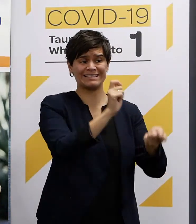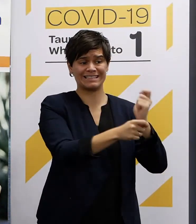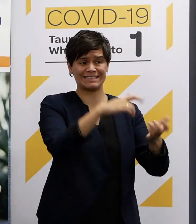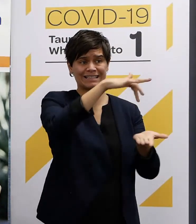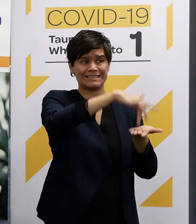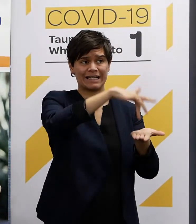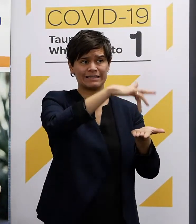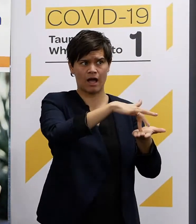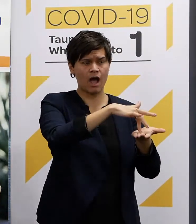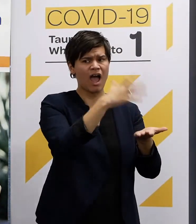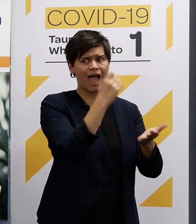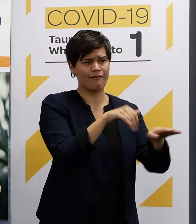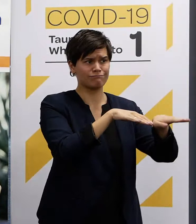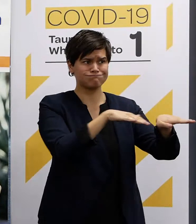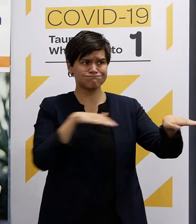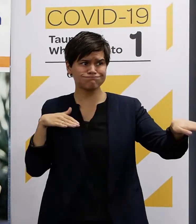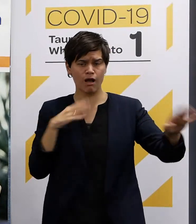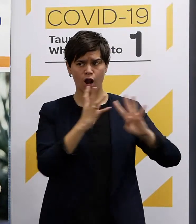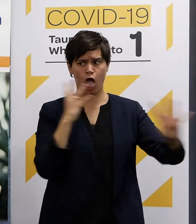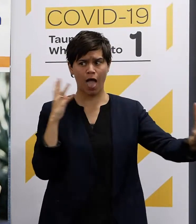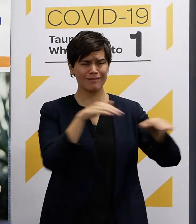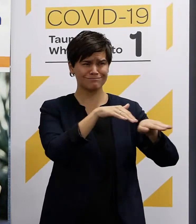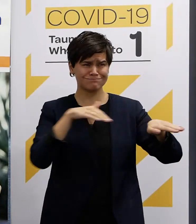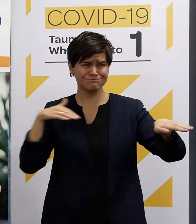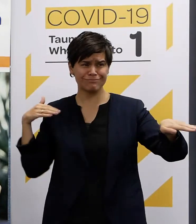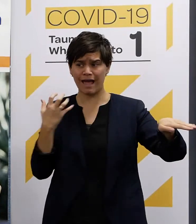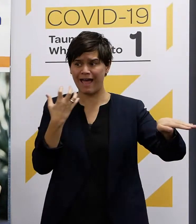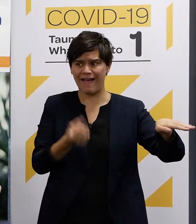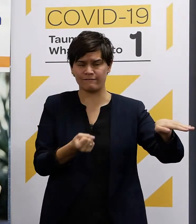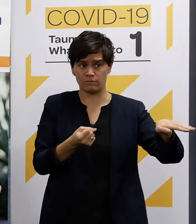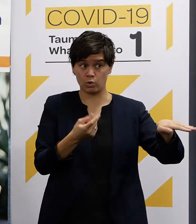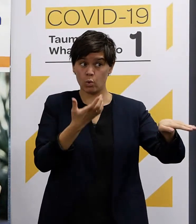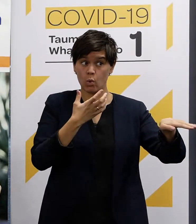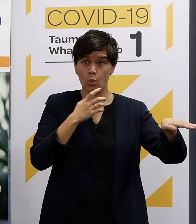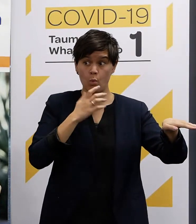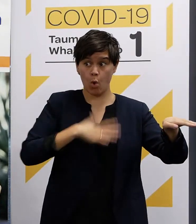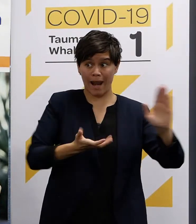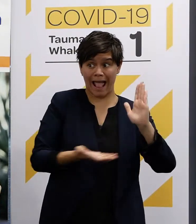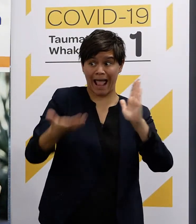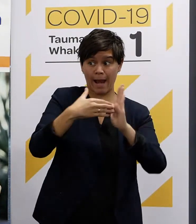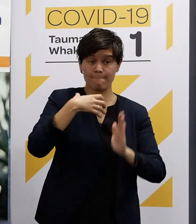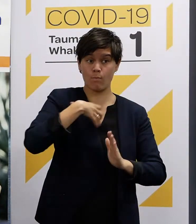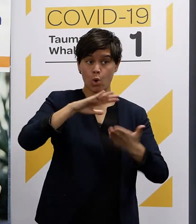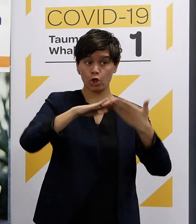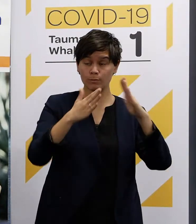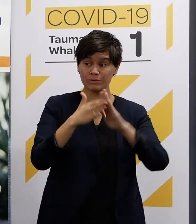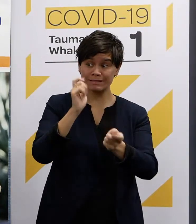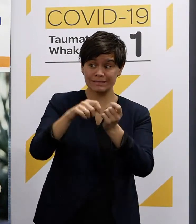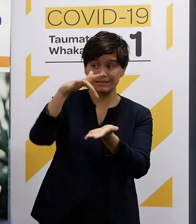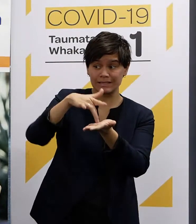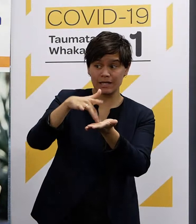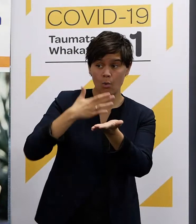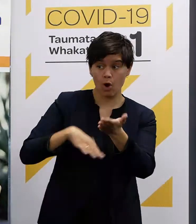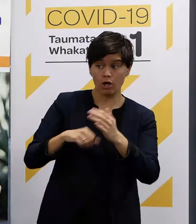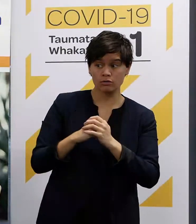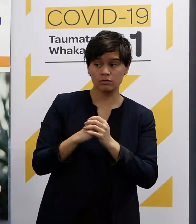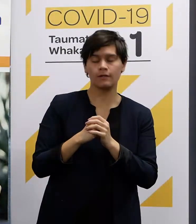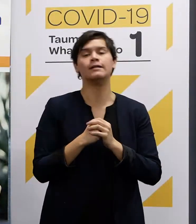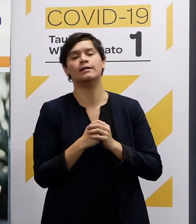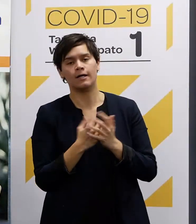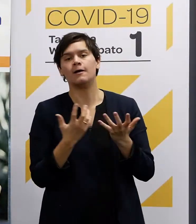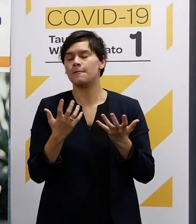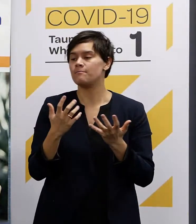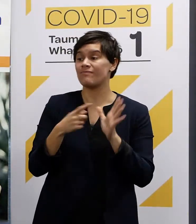Look, we're talking to all the DHBs. We had a teleconference with them yesterday afternoon about making sure that there is ready access to